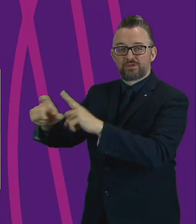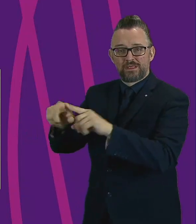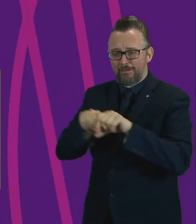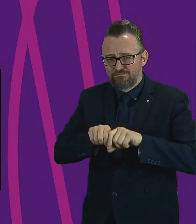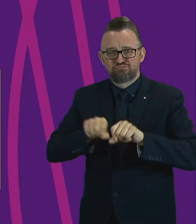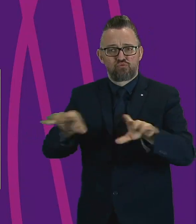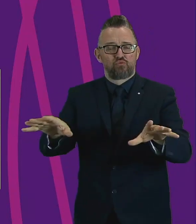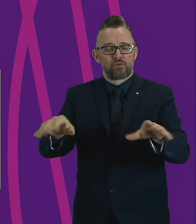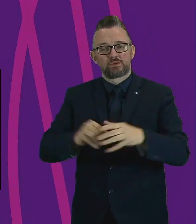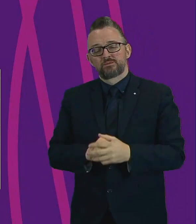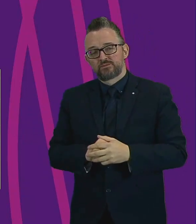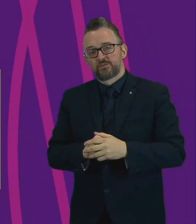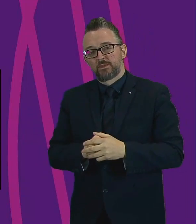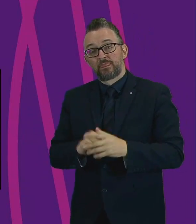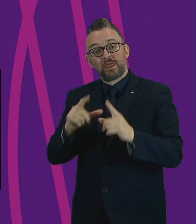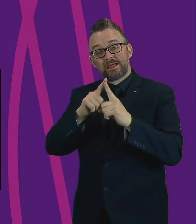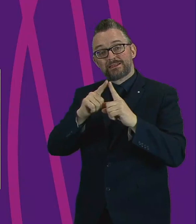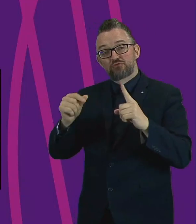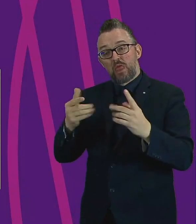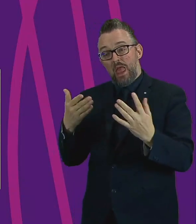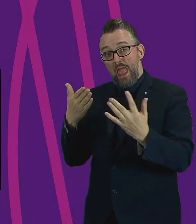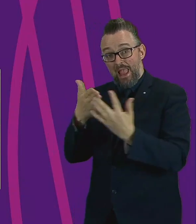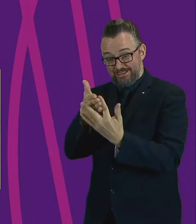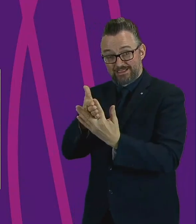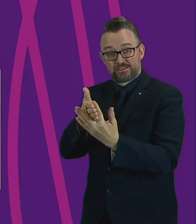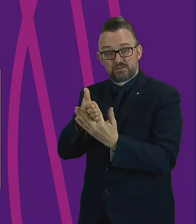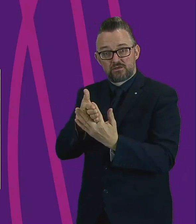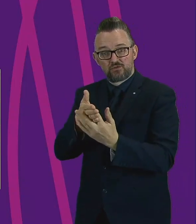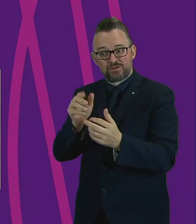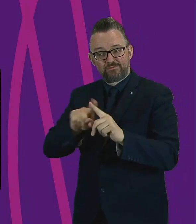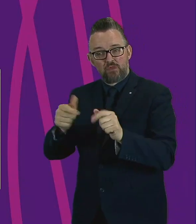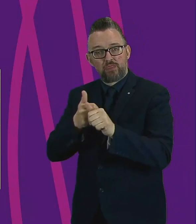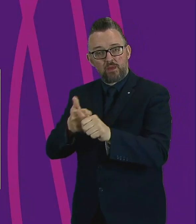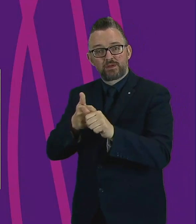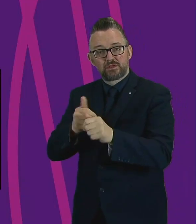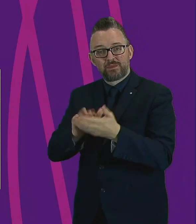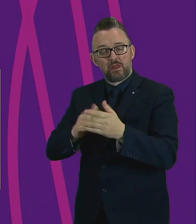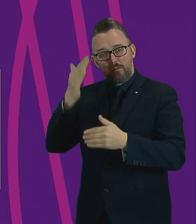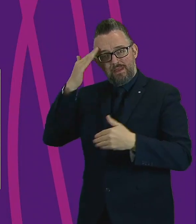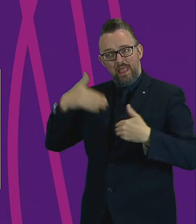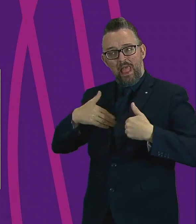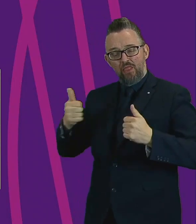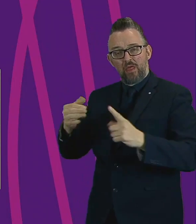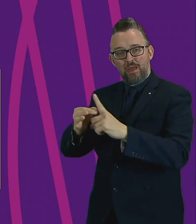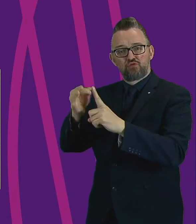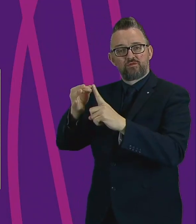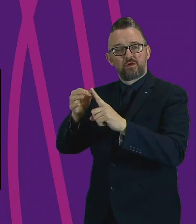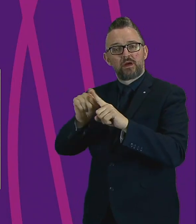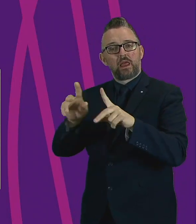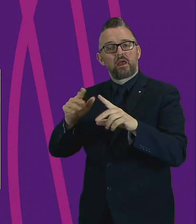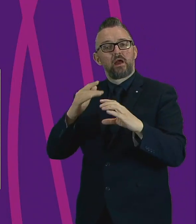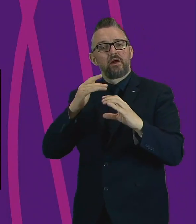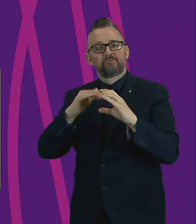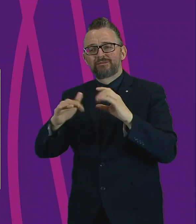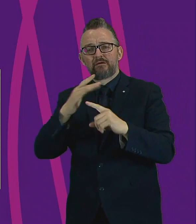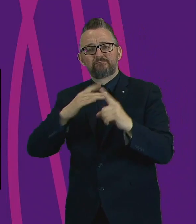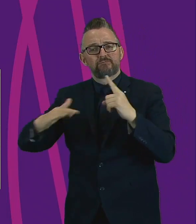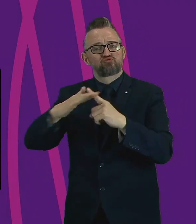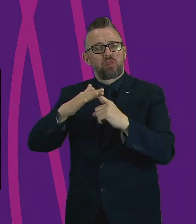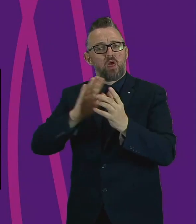expansion of digital access to therapies has led to innovations in mental health, like the virtual hub in NHS